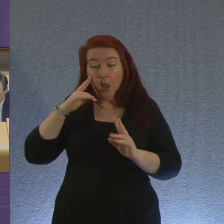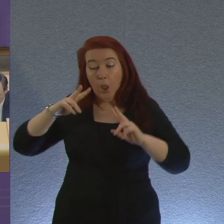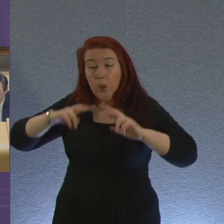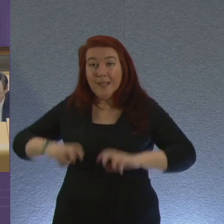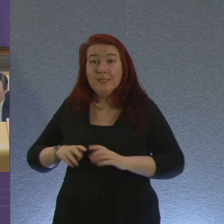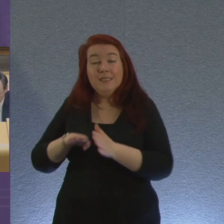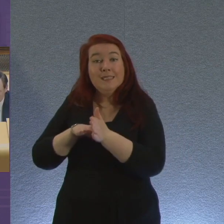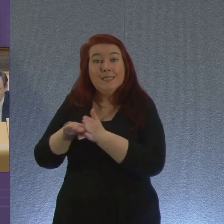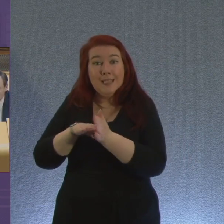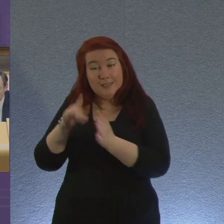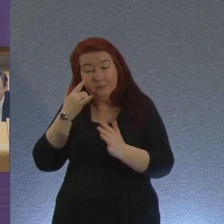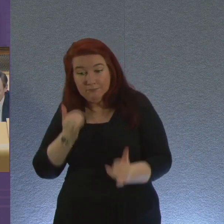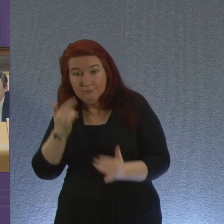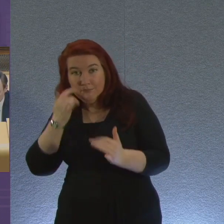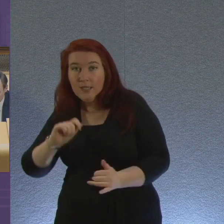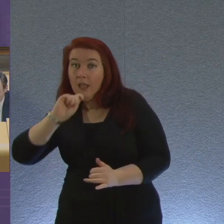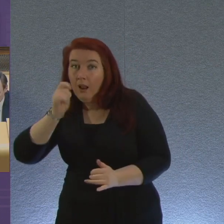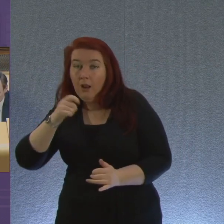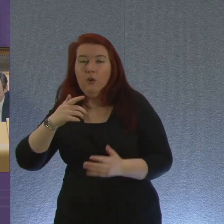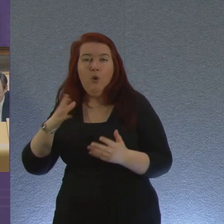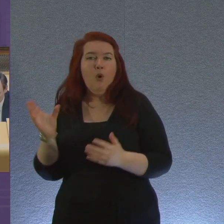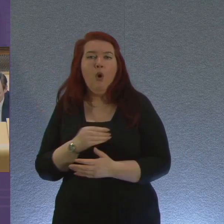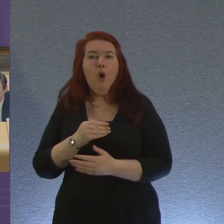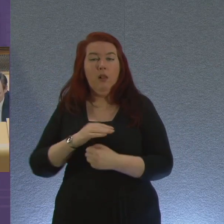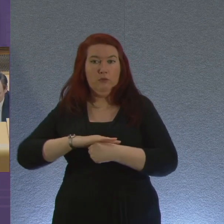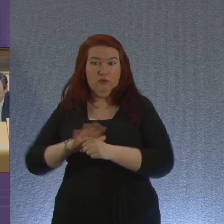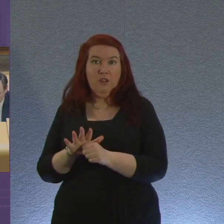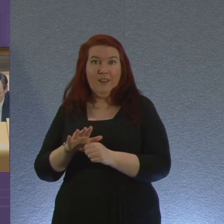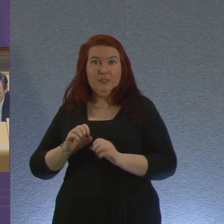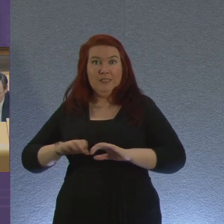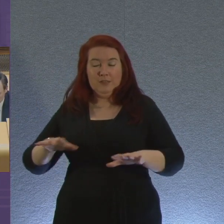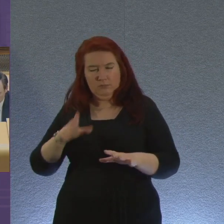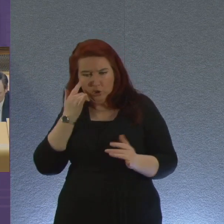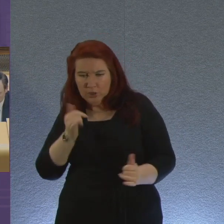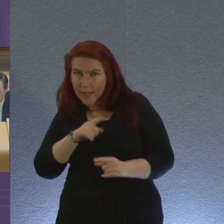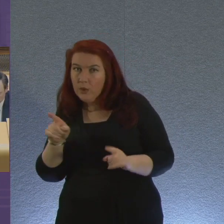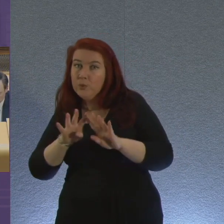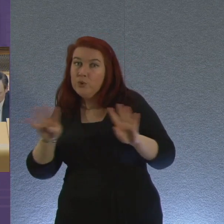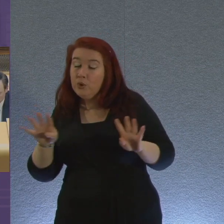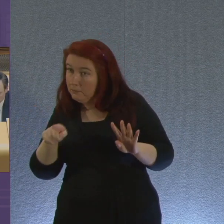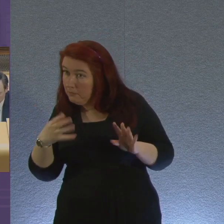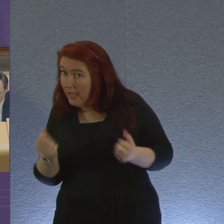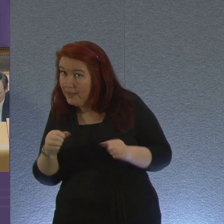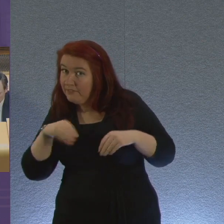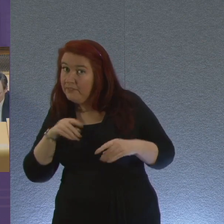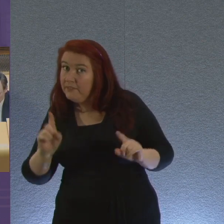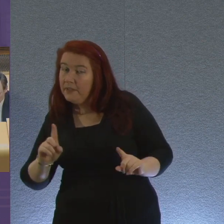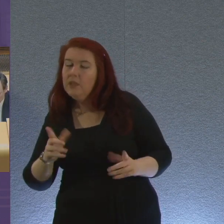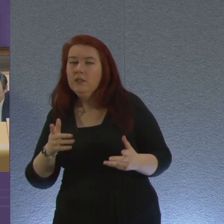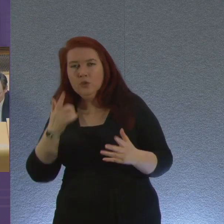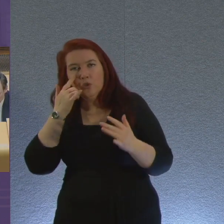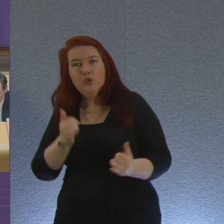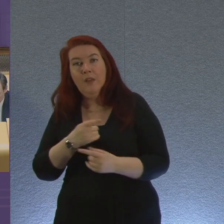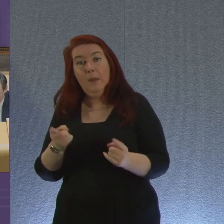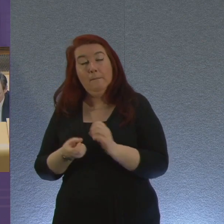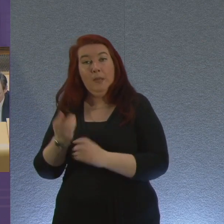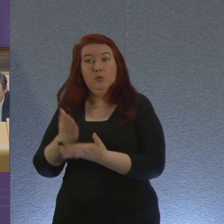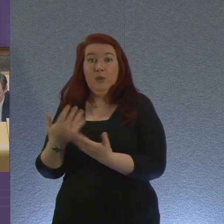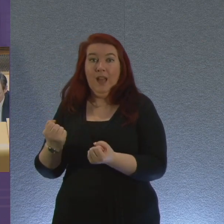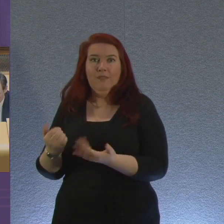all jurors at the start of proceedings and the start of each day in order to provide some protection for those for whom there will